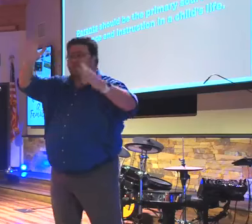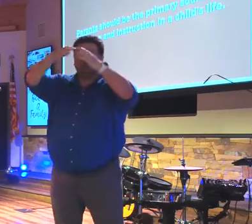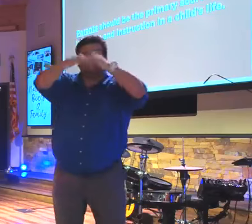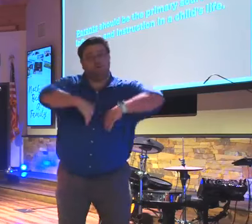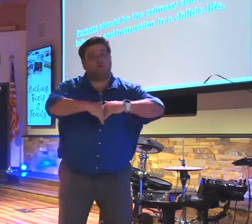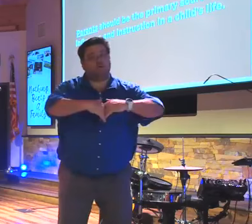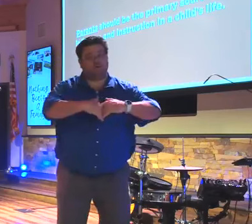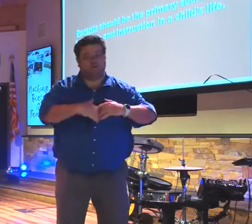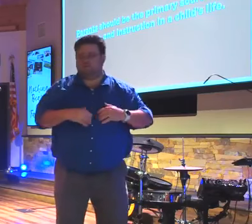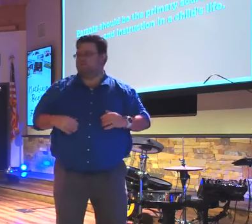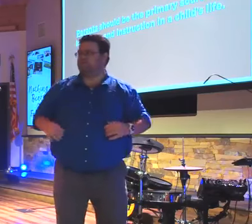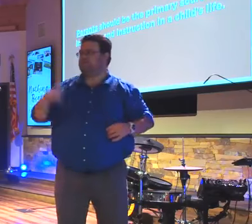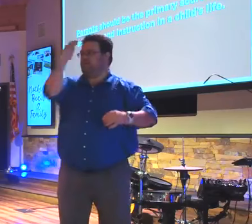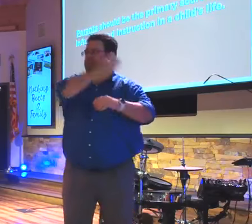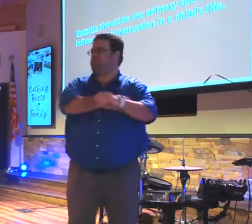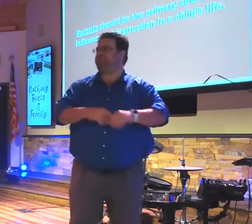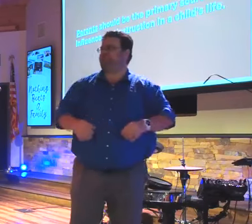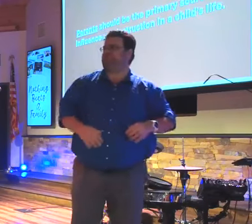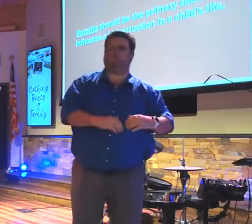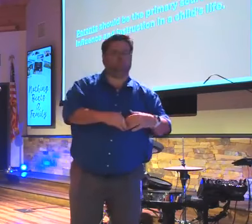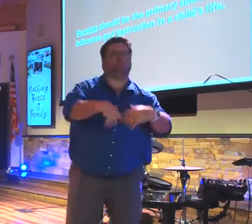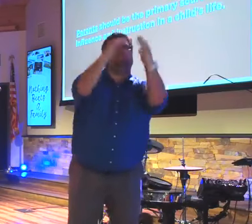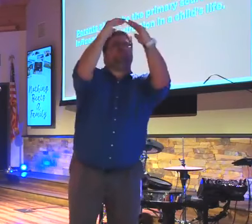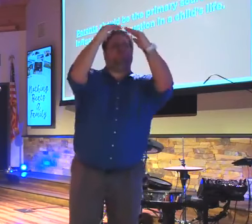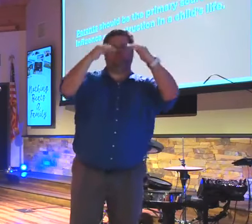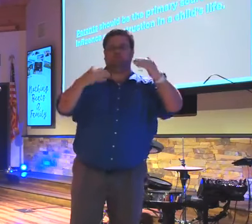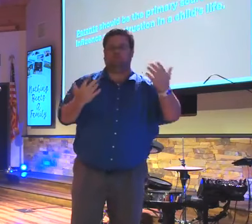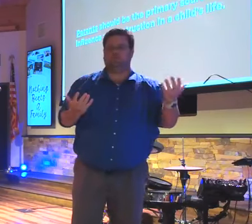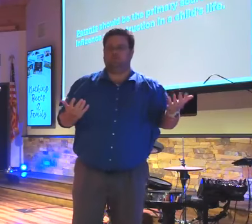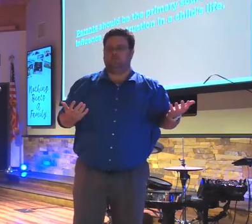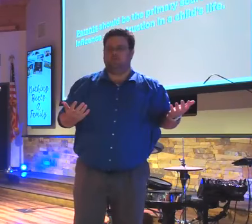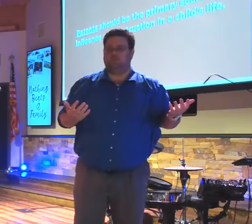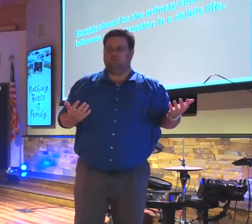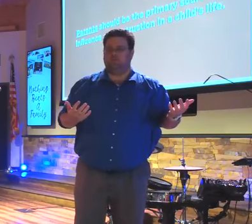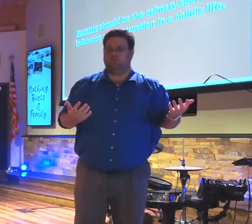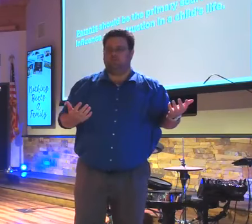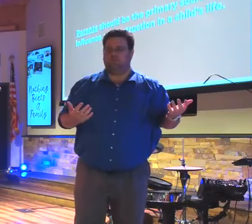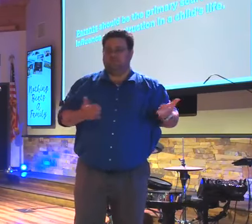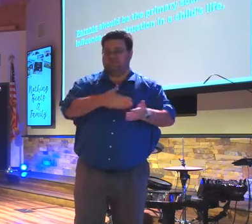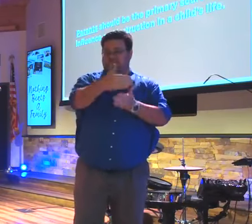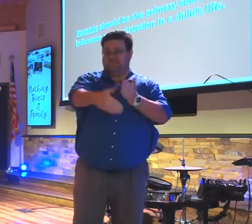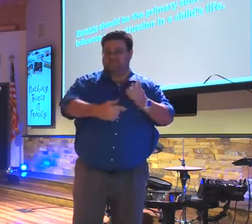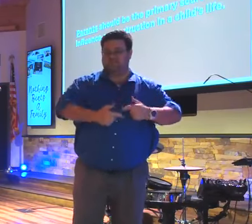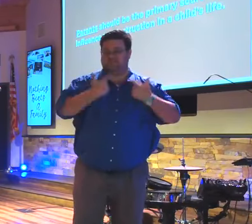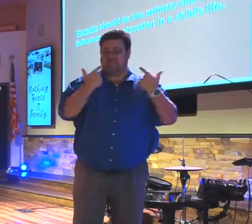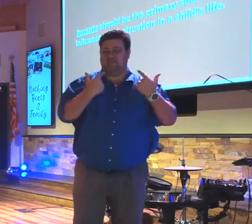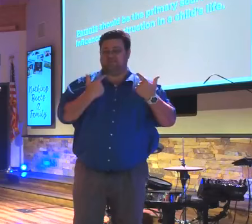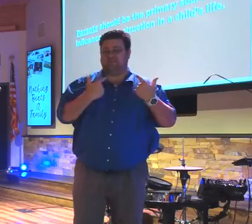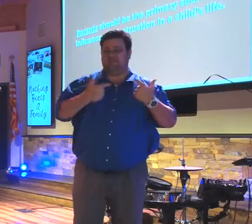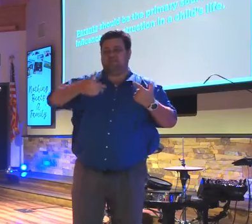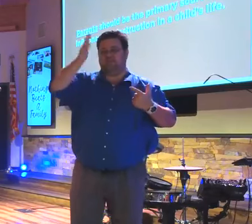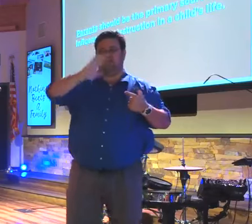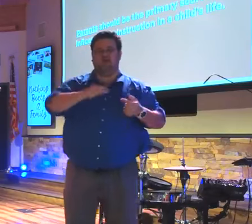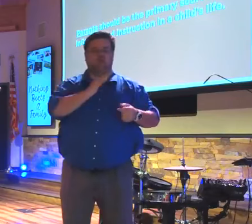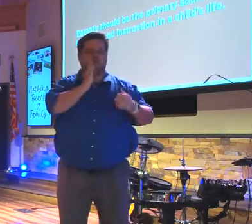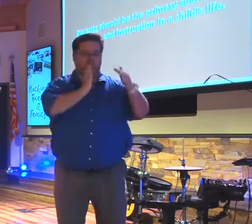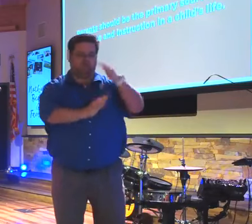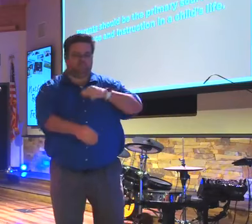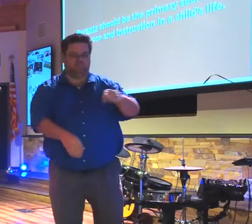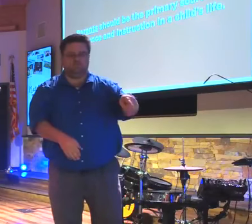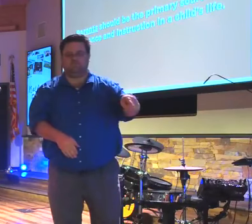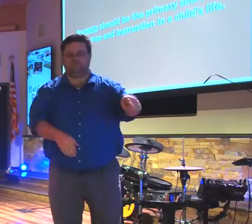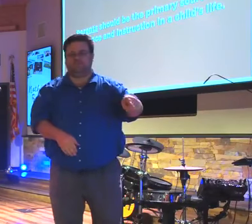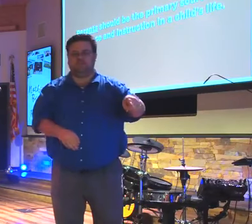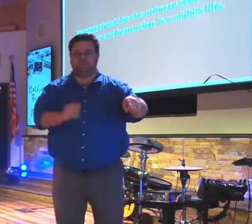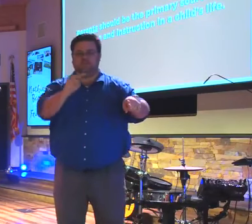torn down. And what's interesting about that is near the end of Manasseh's life, because he was humbled, God humbled him, is Manasseh